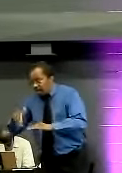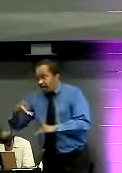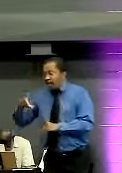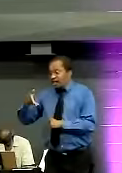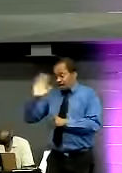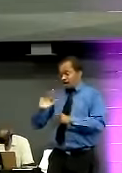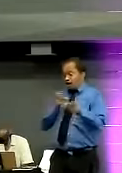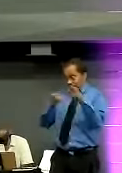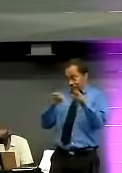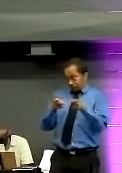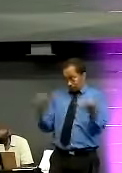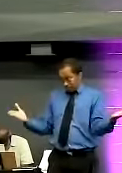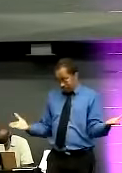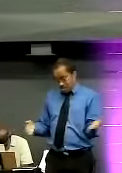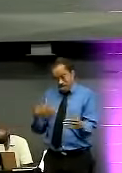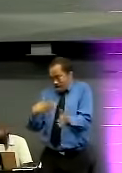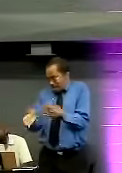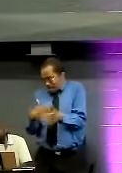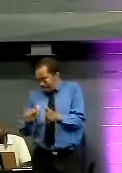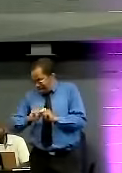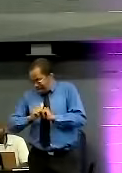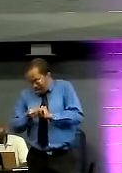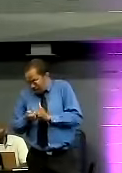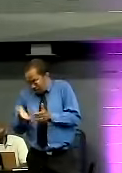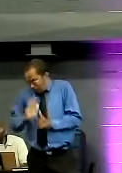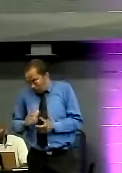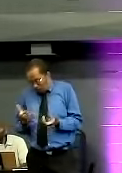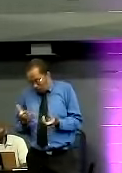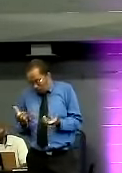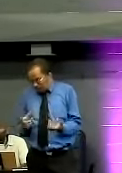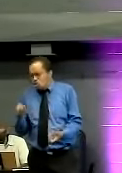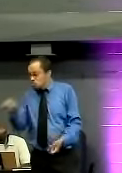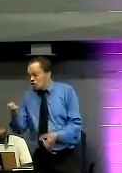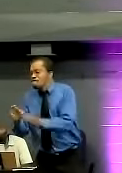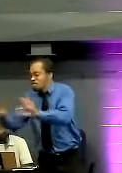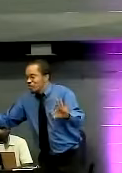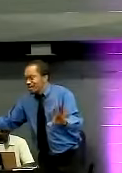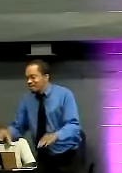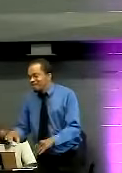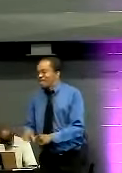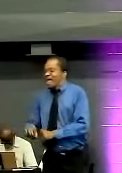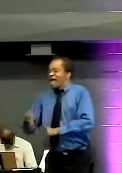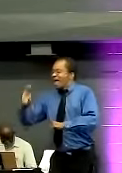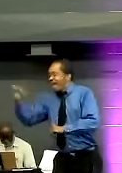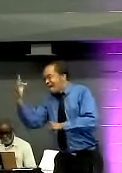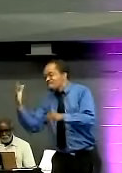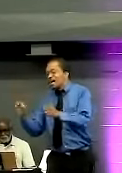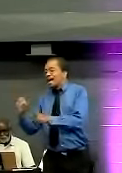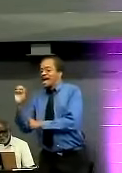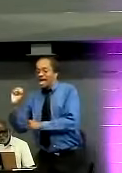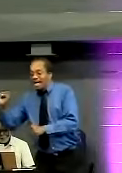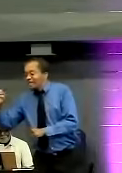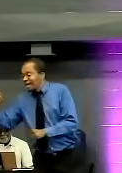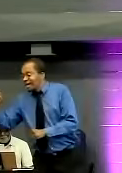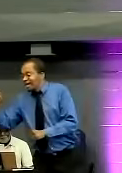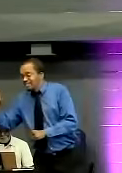the rest. However God wants to deal with them, you've released them from your hand. You release them